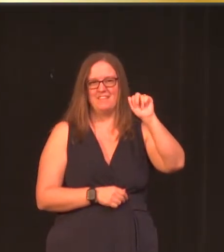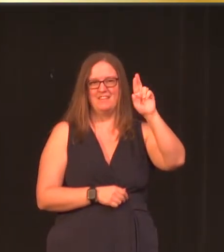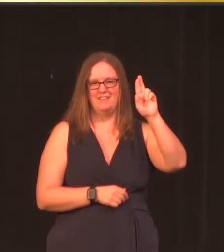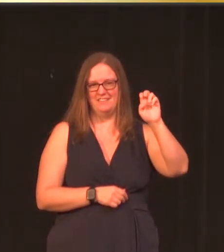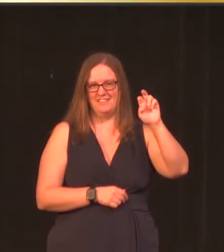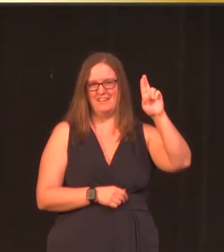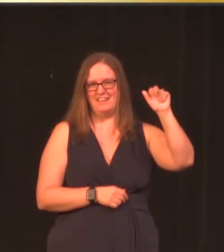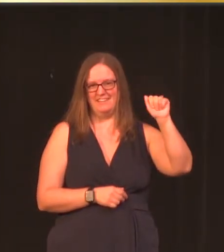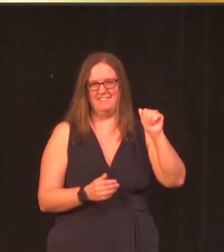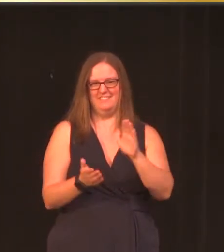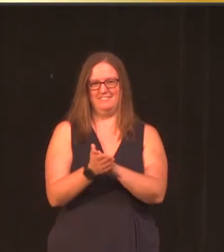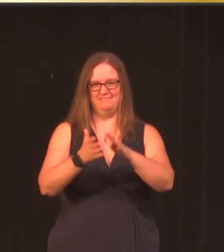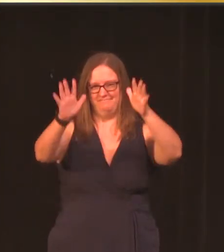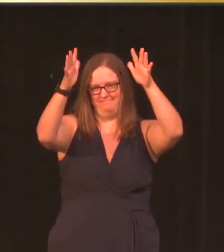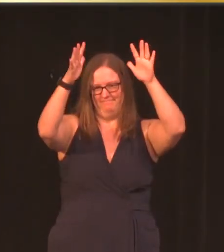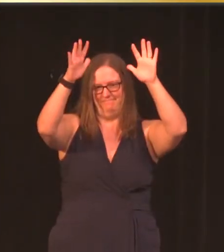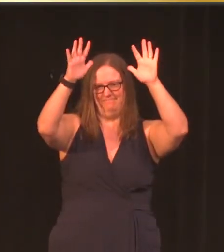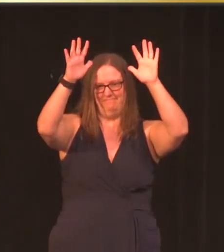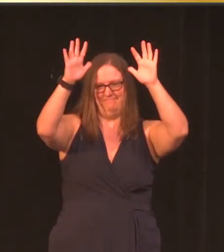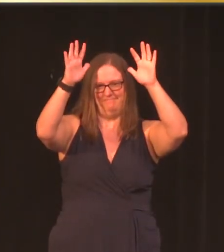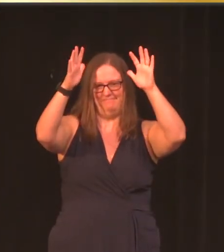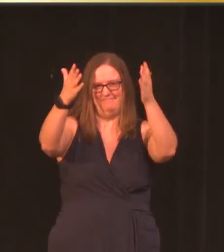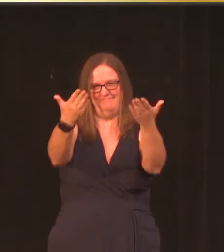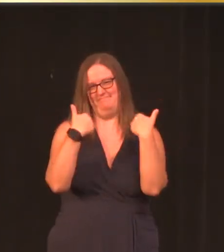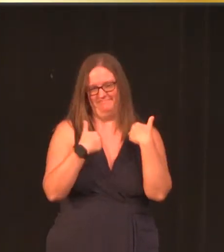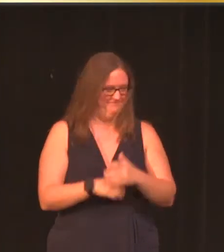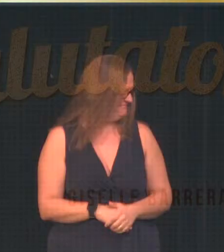Giselle Barrera, our salutatorian.